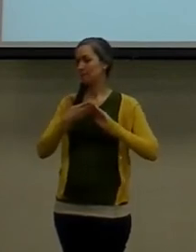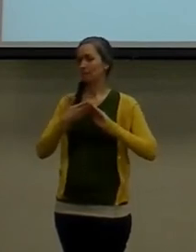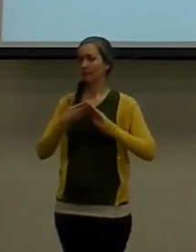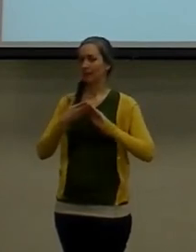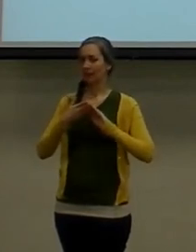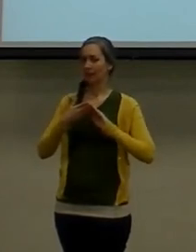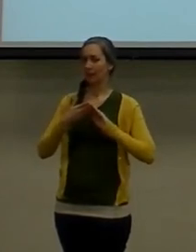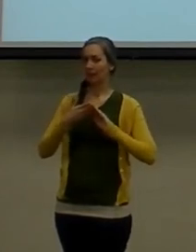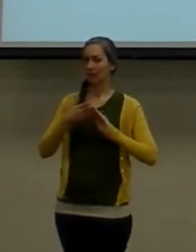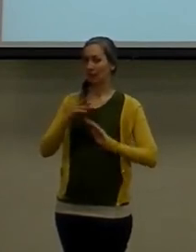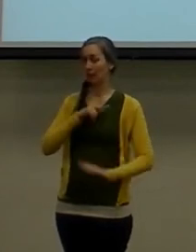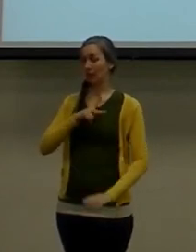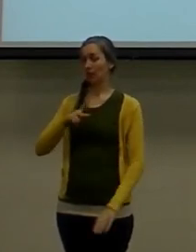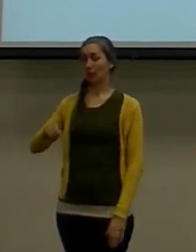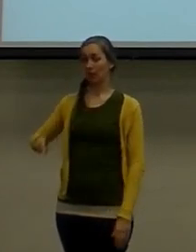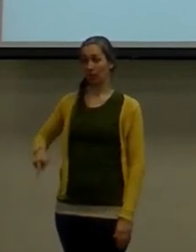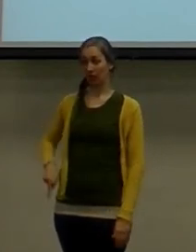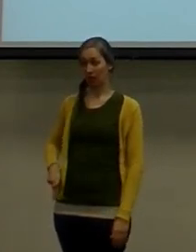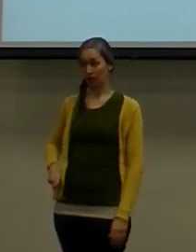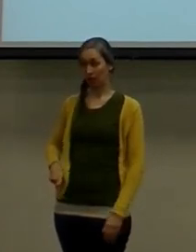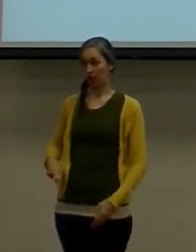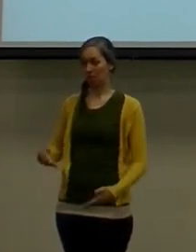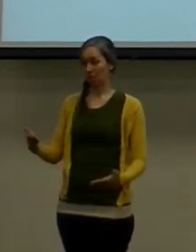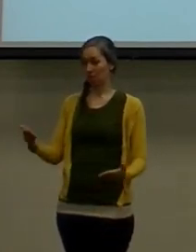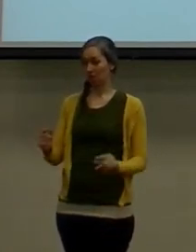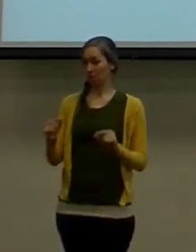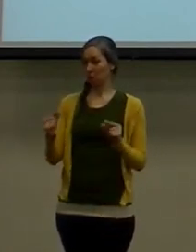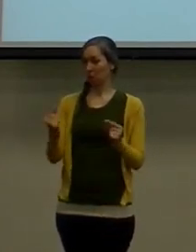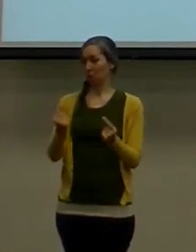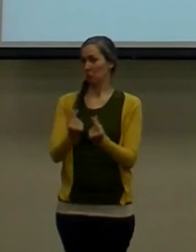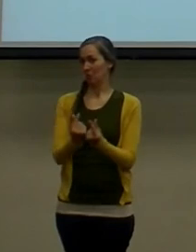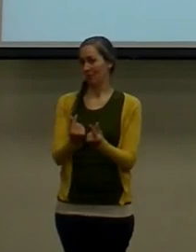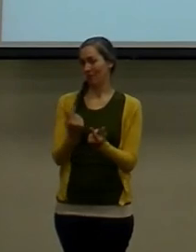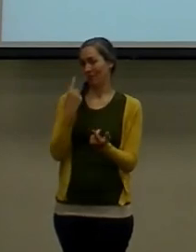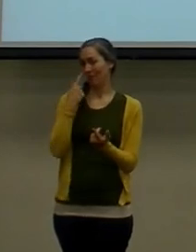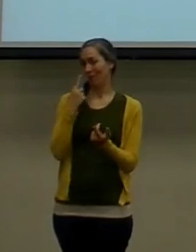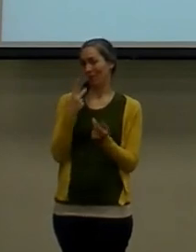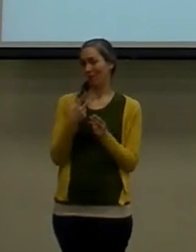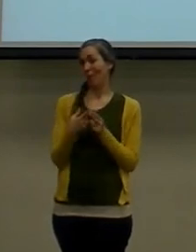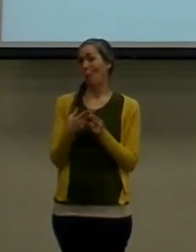the king of this small group for a while.